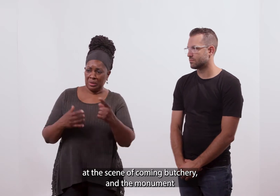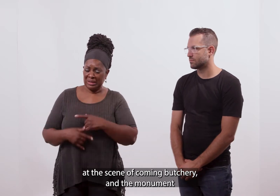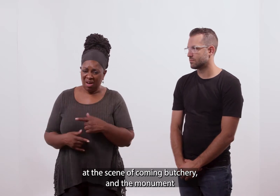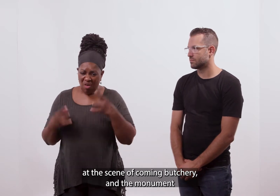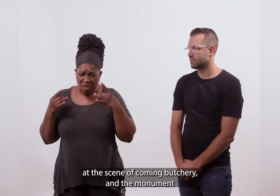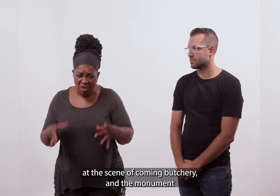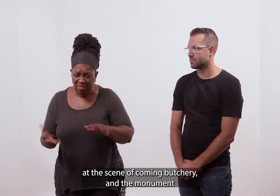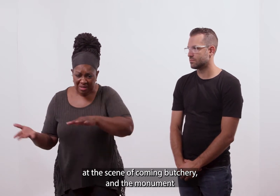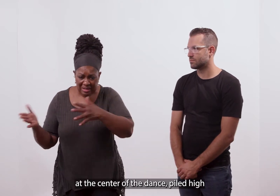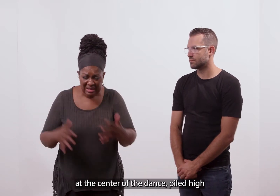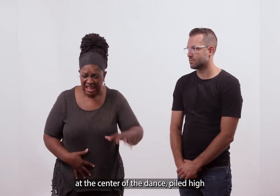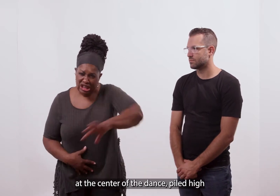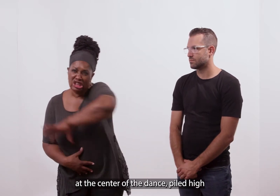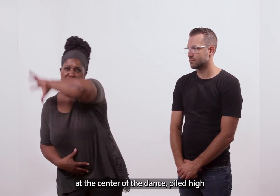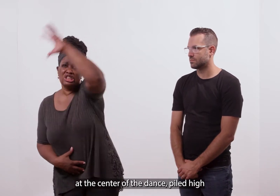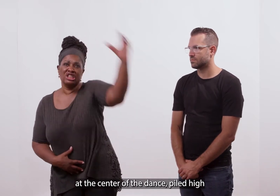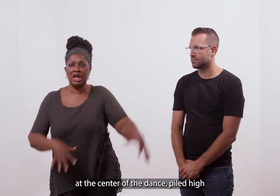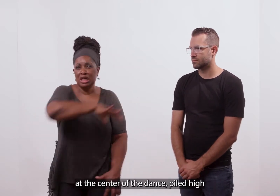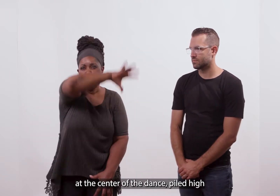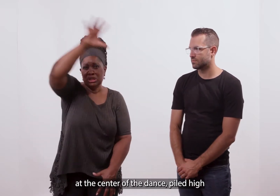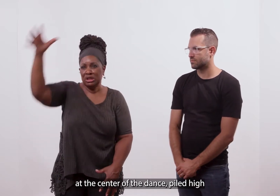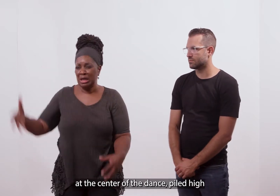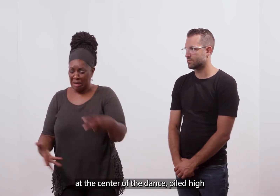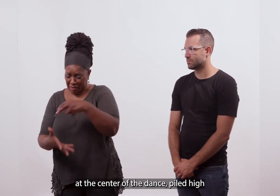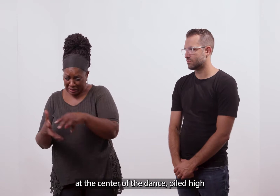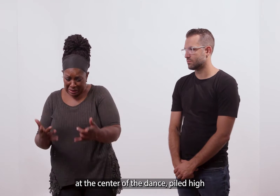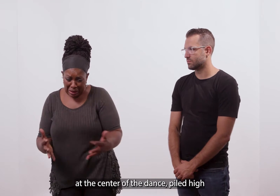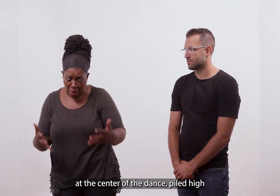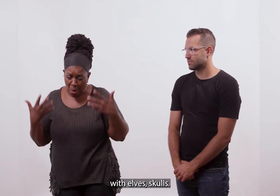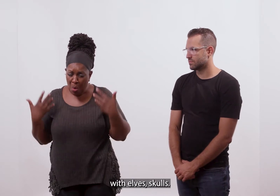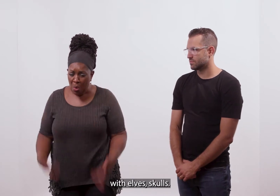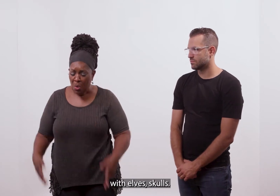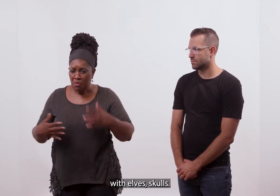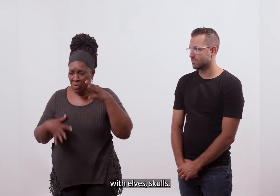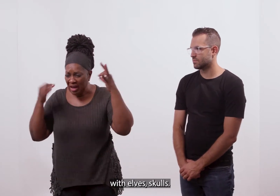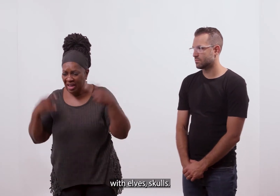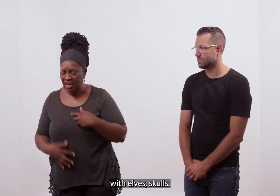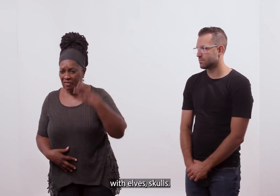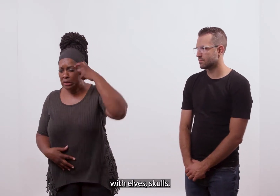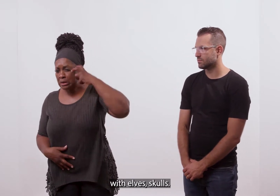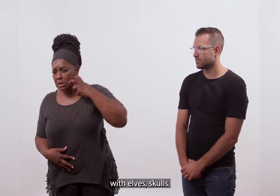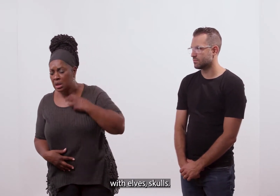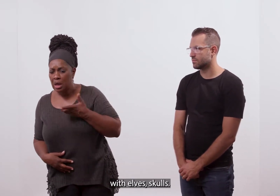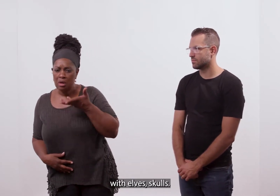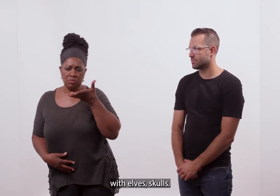and the monument at the center of the dance, piled high with elf skulls.